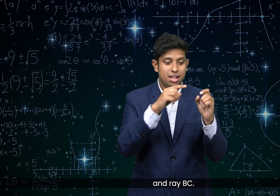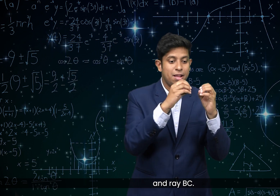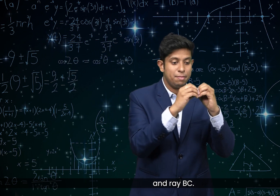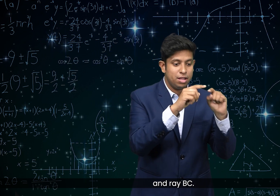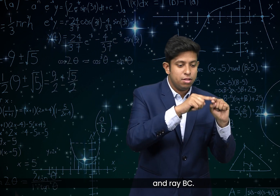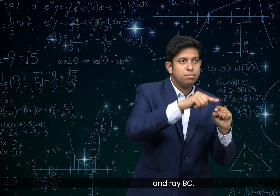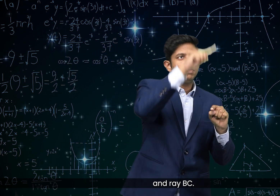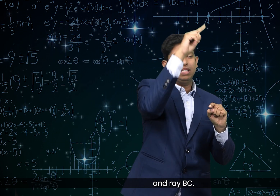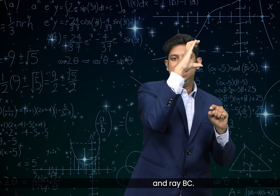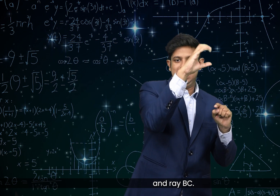ray BC.